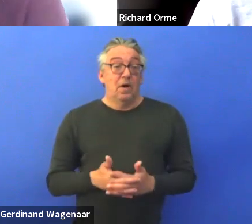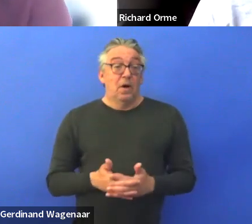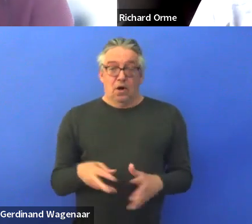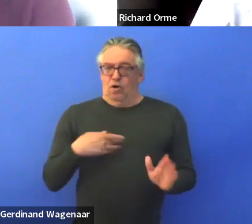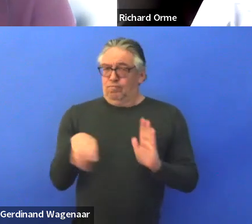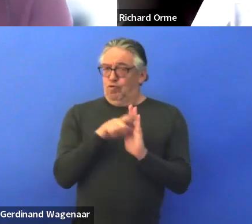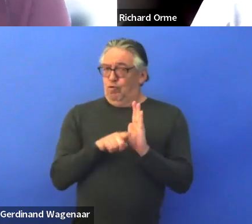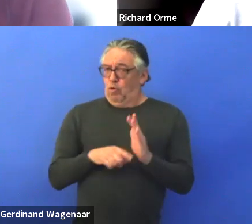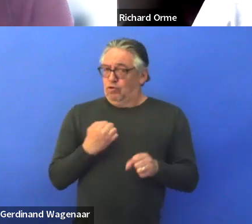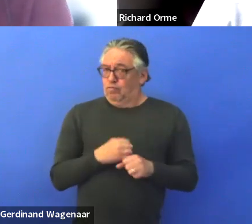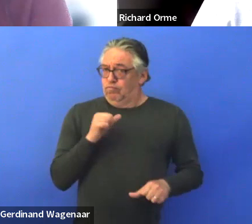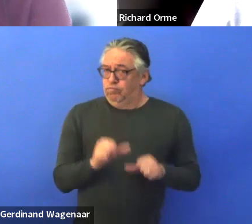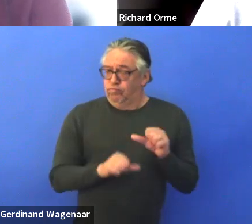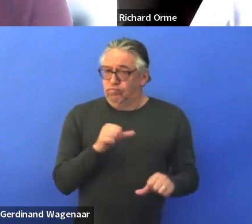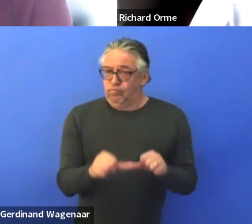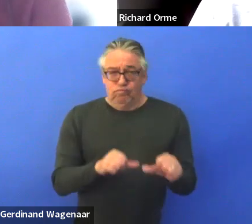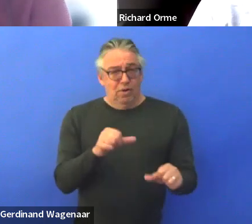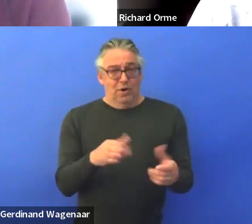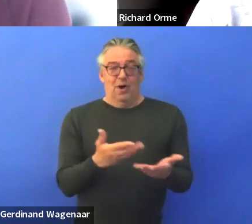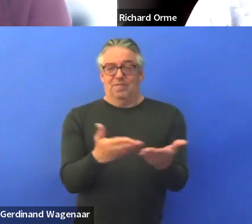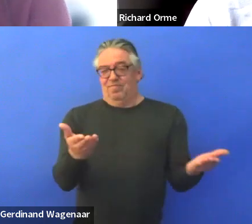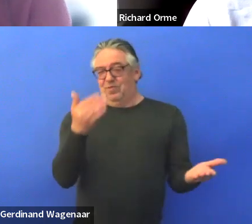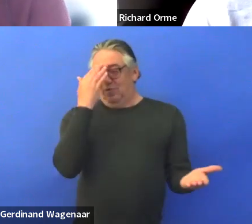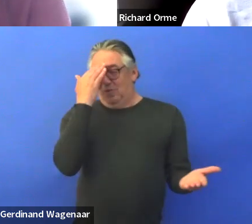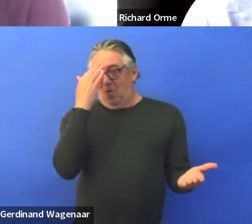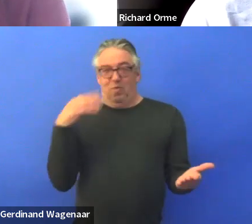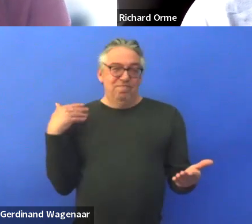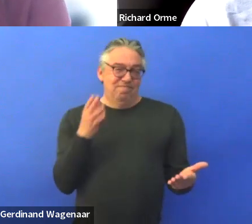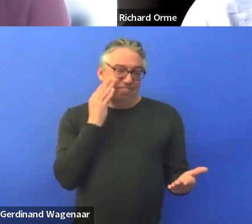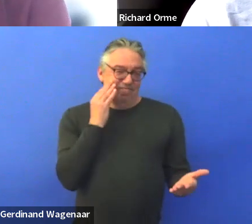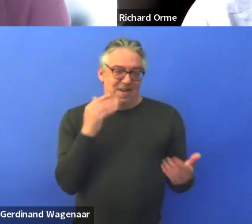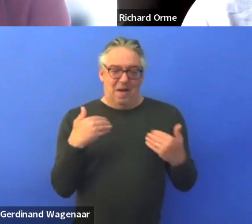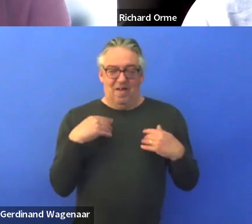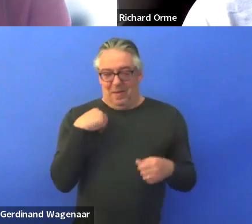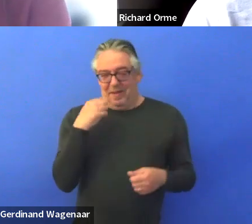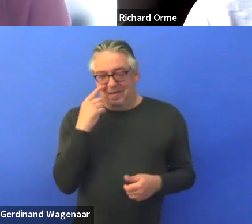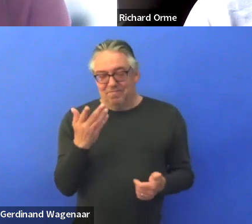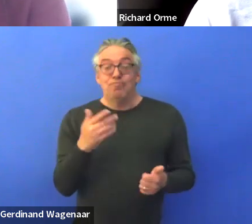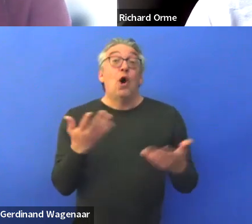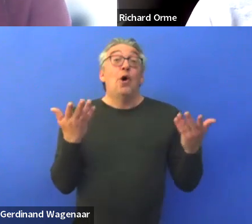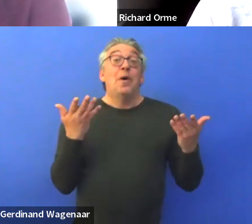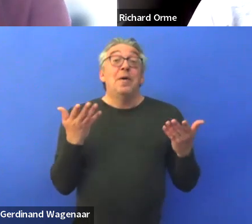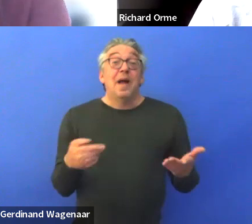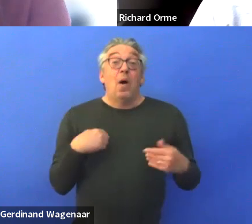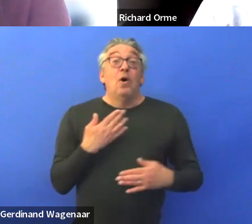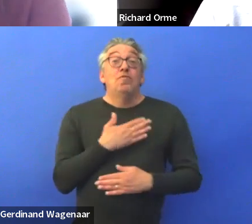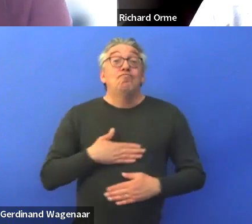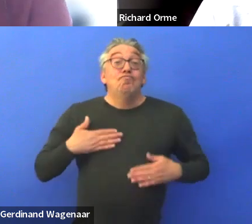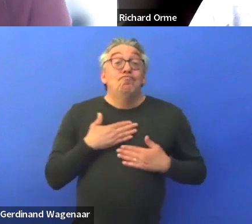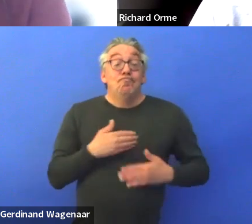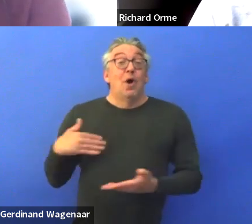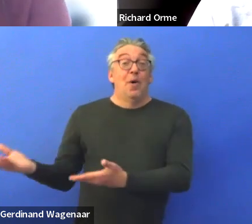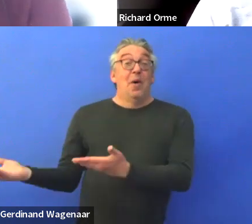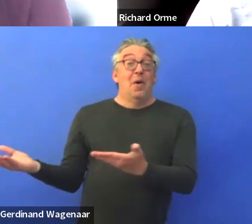housekeeping rules that are you all aware of by now, and it is my pleasure to welcome you all to